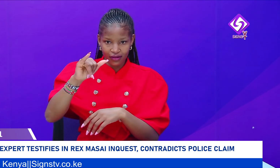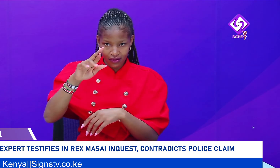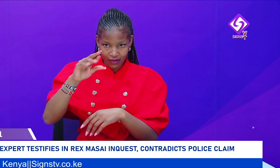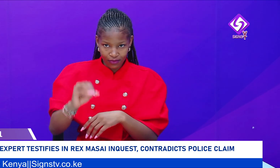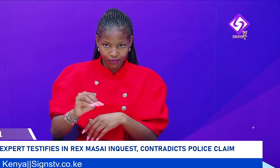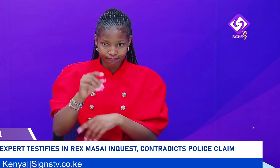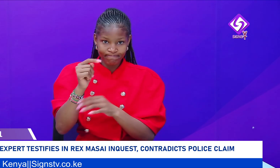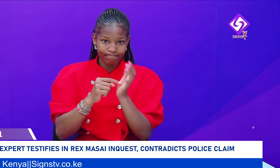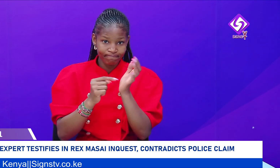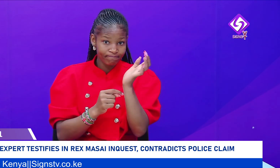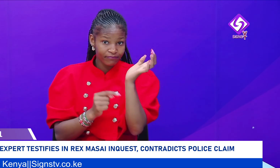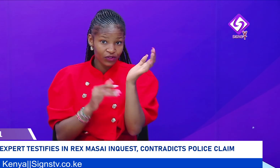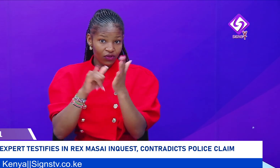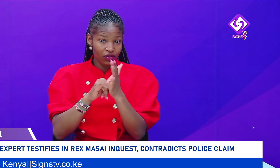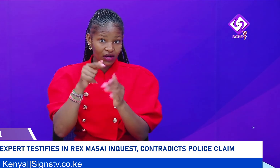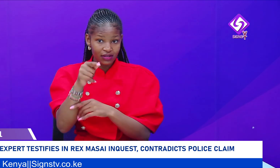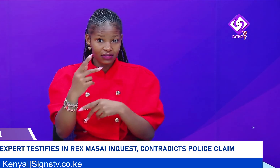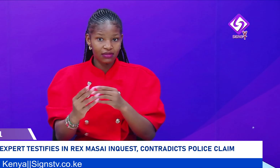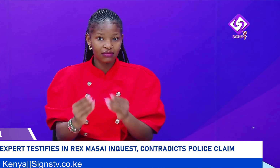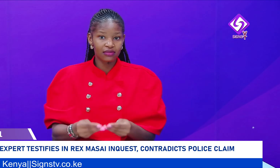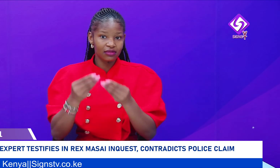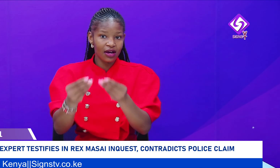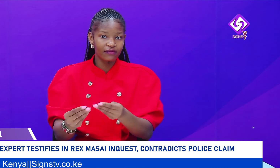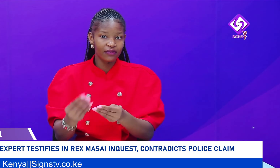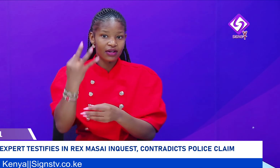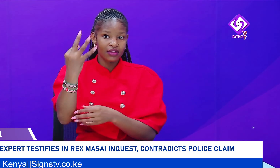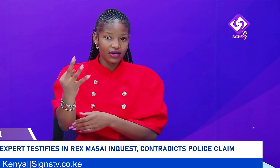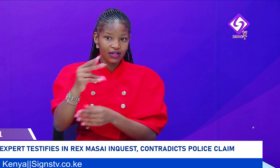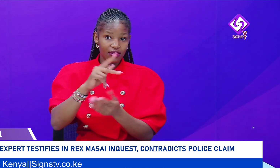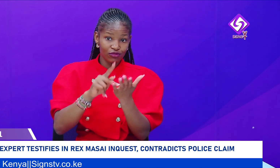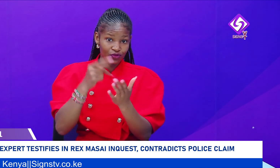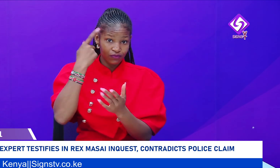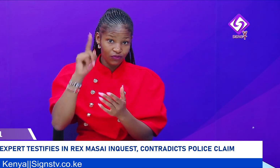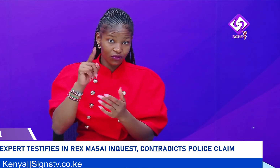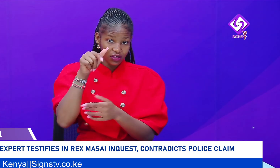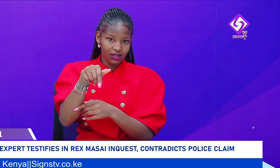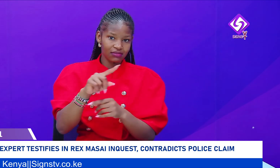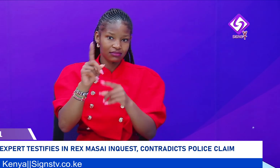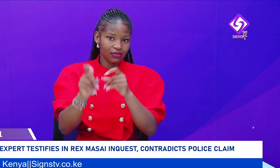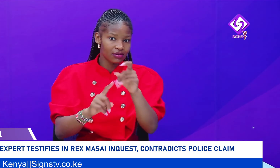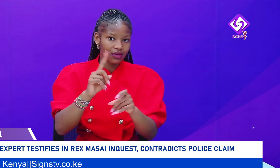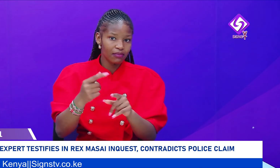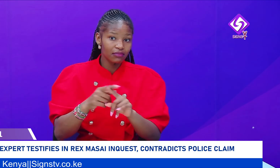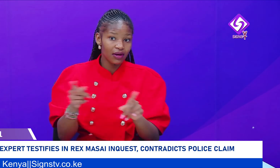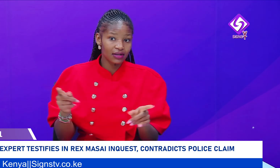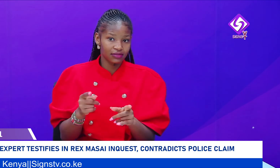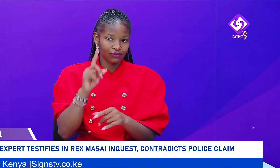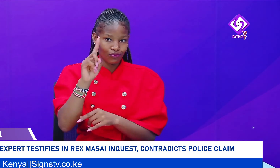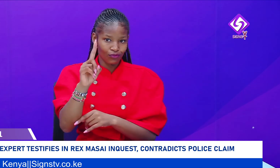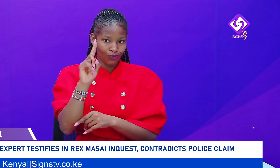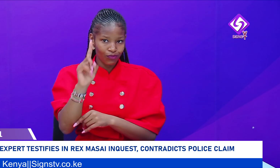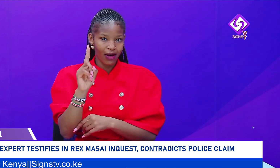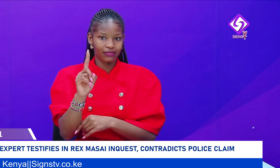his testimony, Mwandawiro stated that he received 3 pistols for examination, but none of